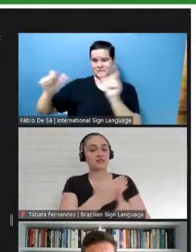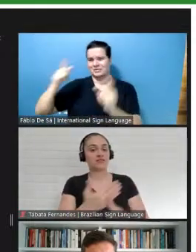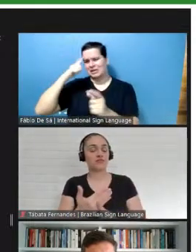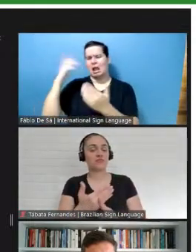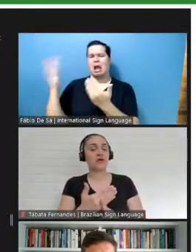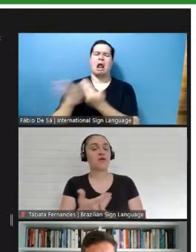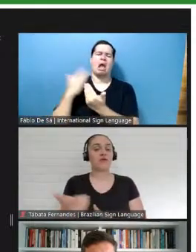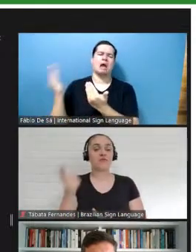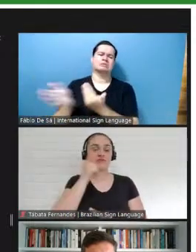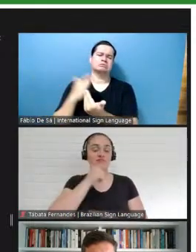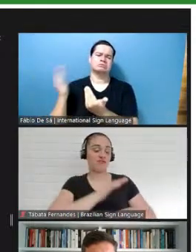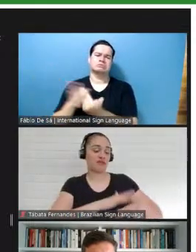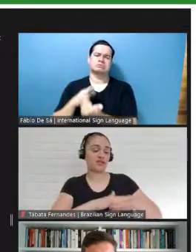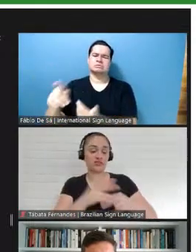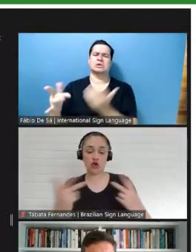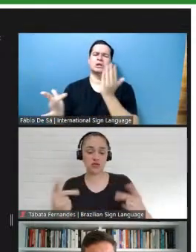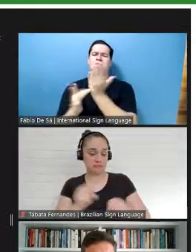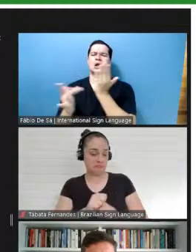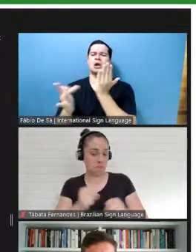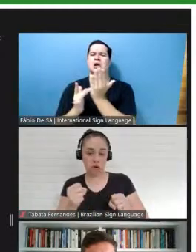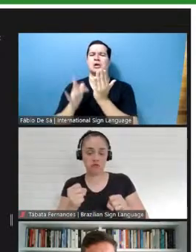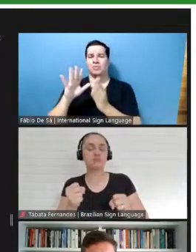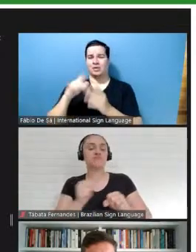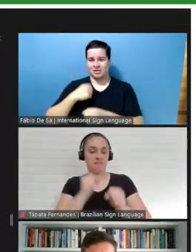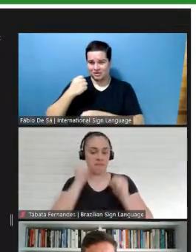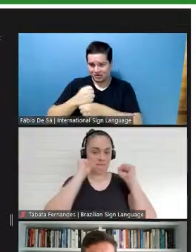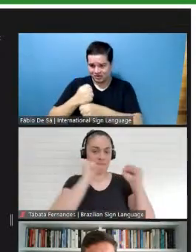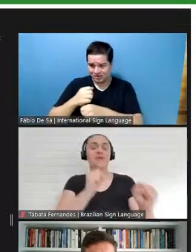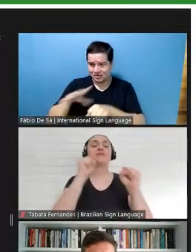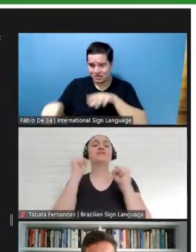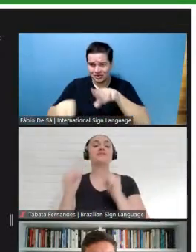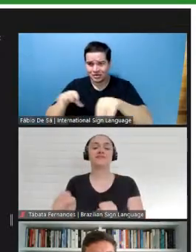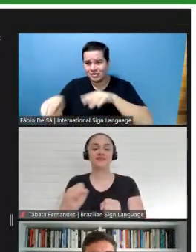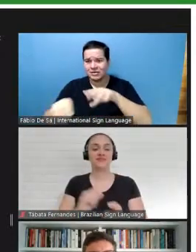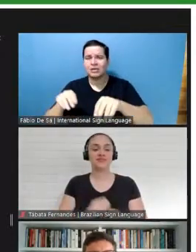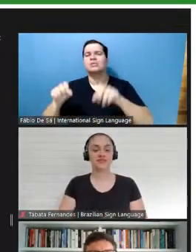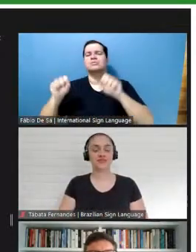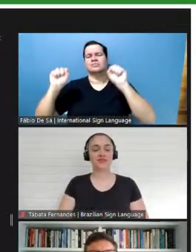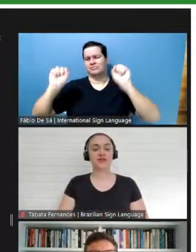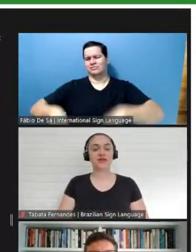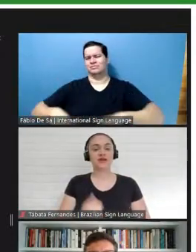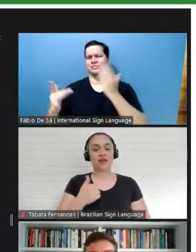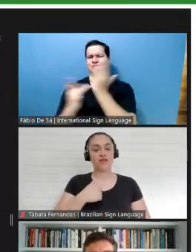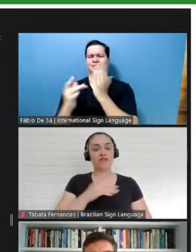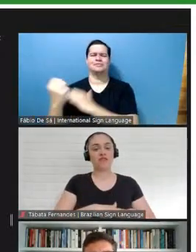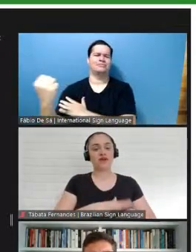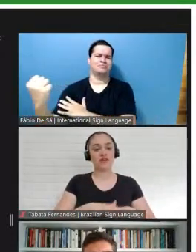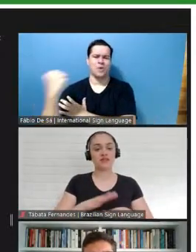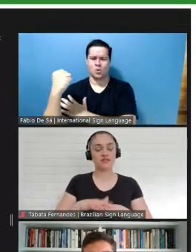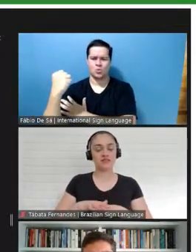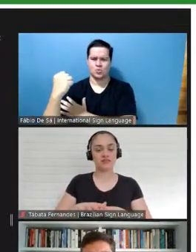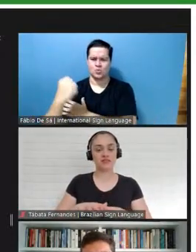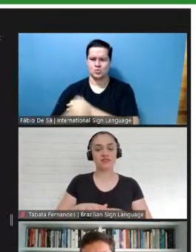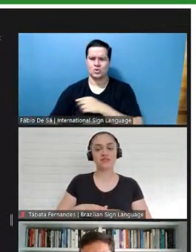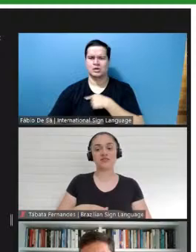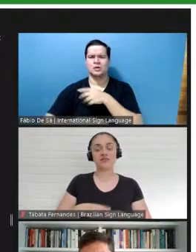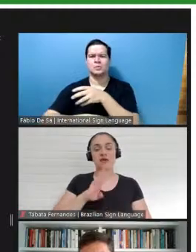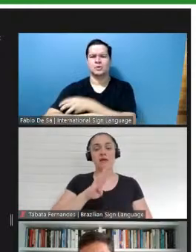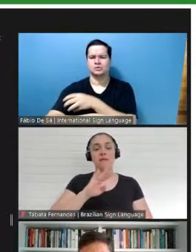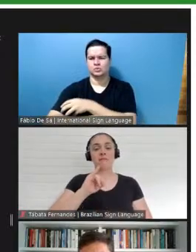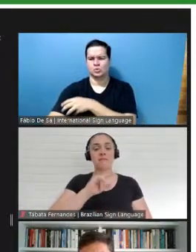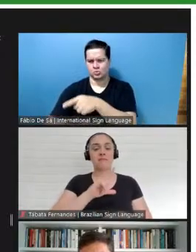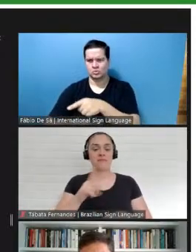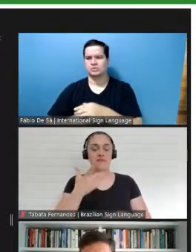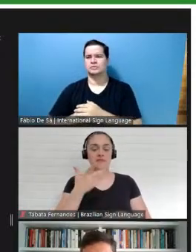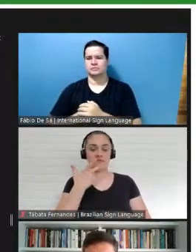possible. And I really do keep this at the forefront of what I do. Bill will be very pleased to know that I have